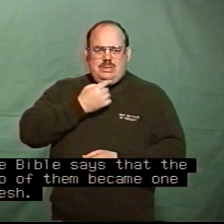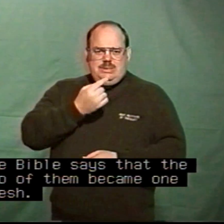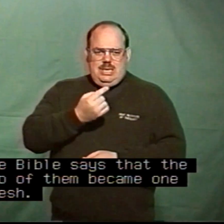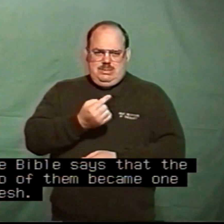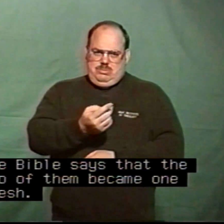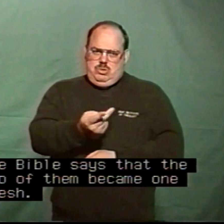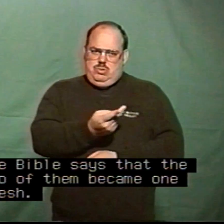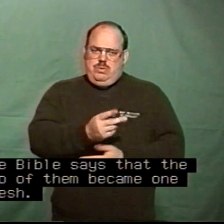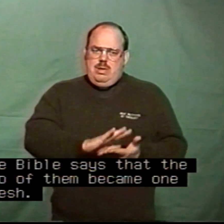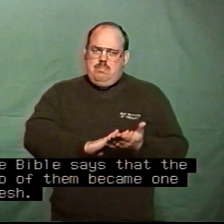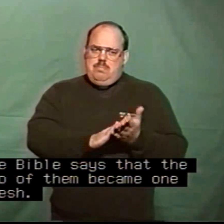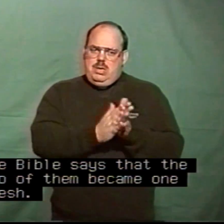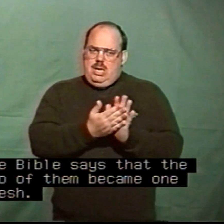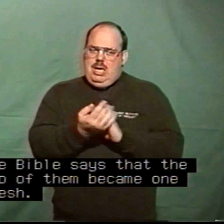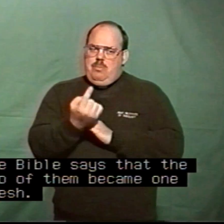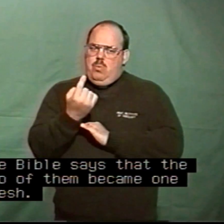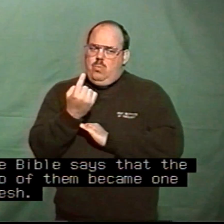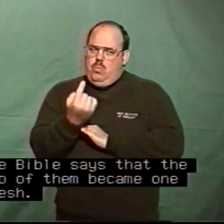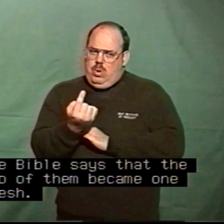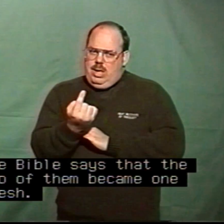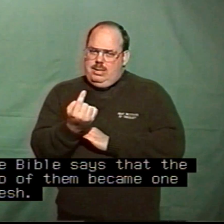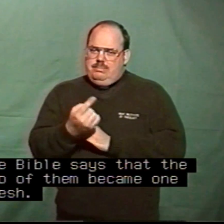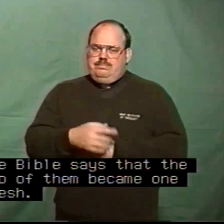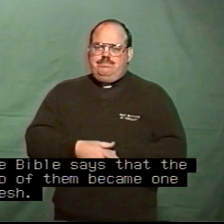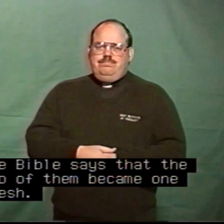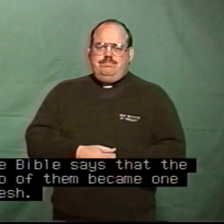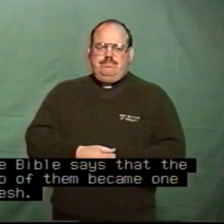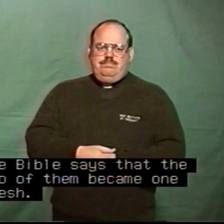The Bible says that the two of them became one flesh.